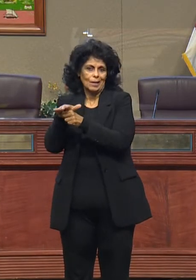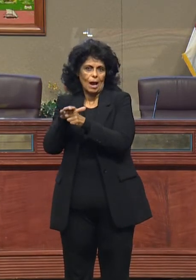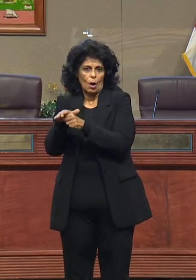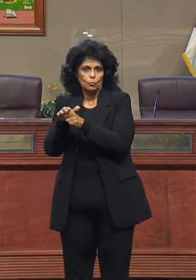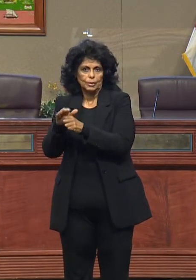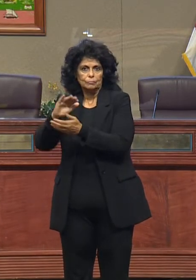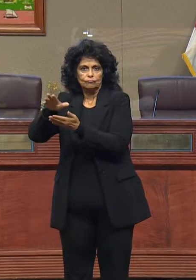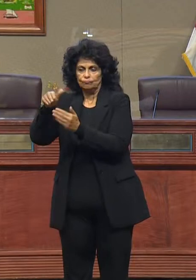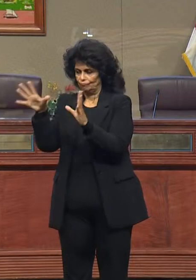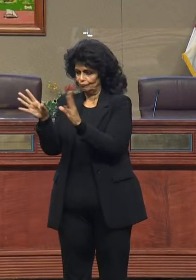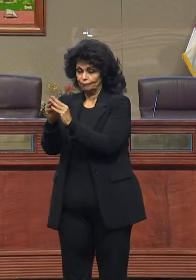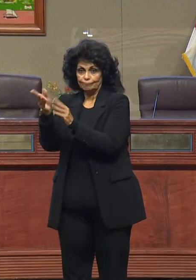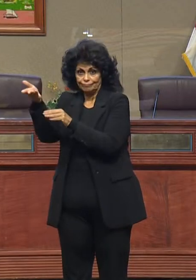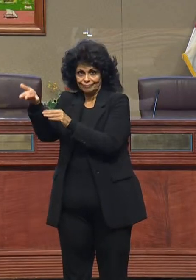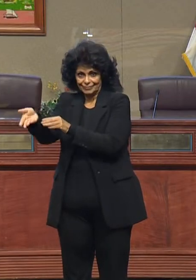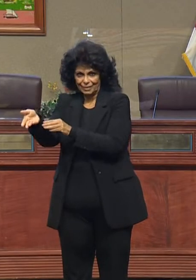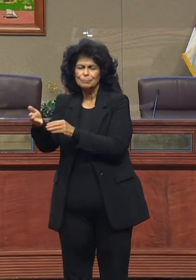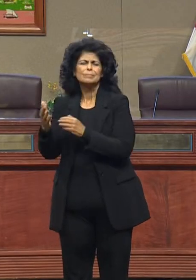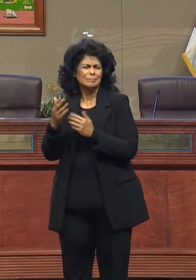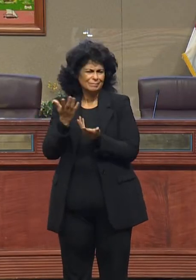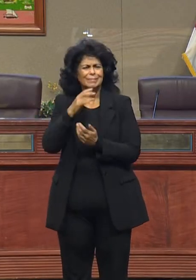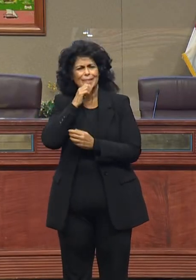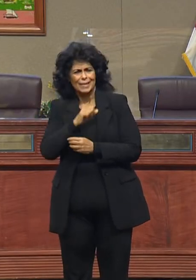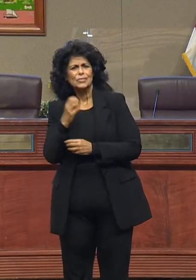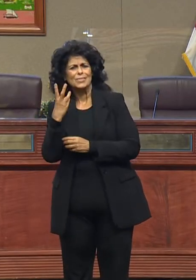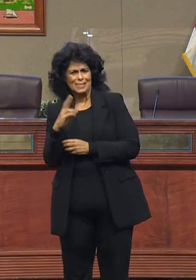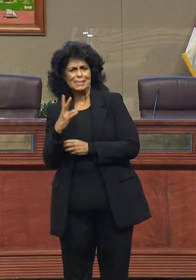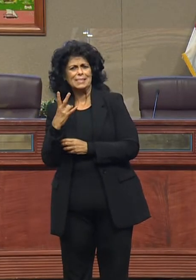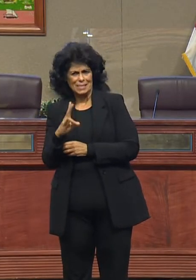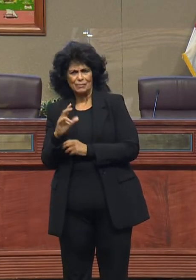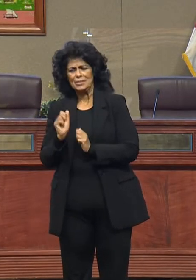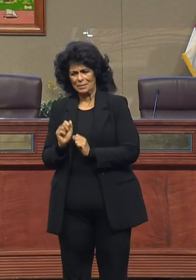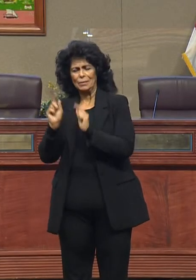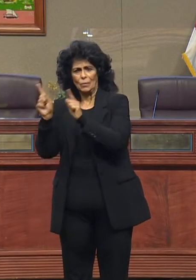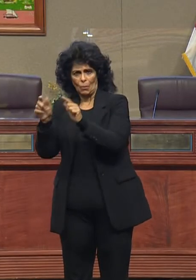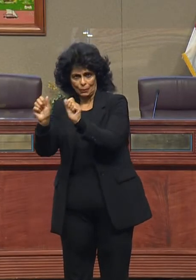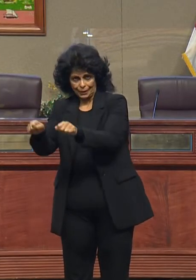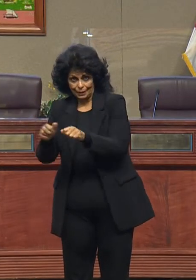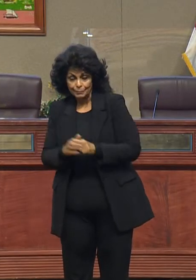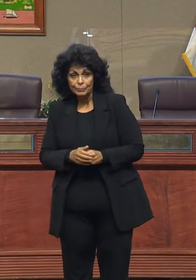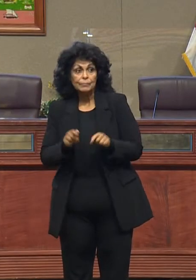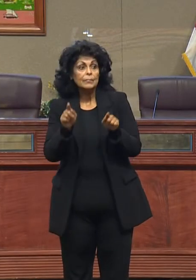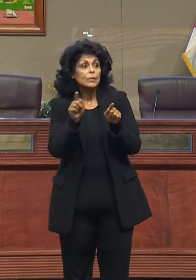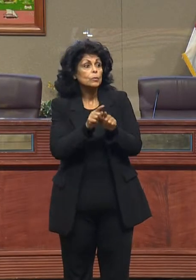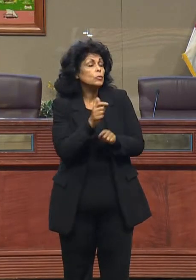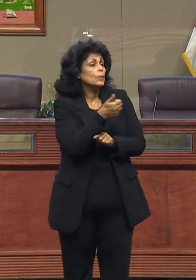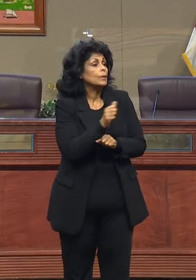years old. Number two, we will continue to offer free COVID testing